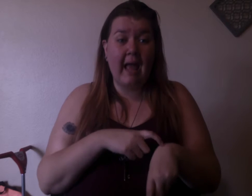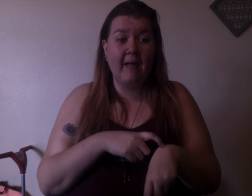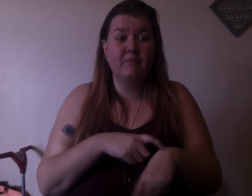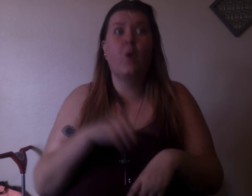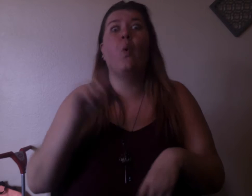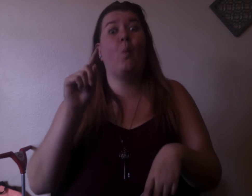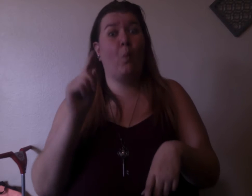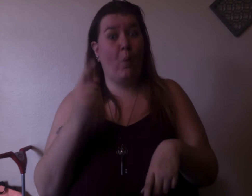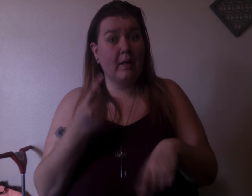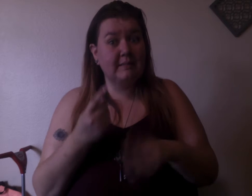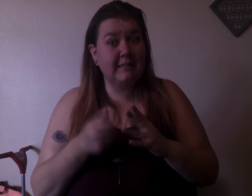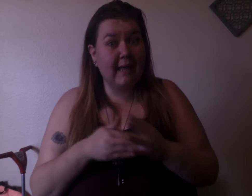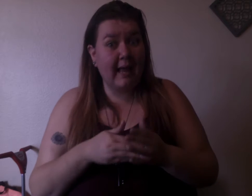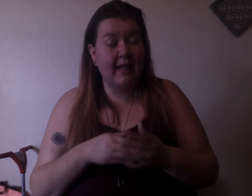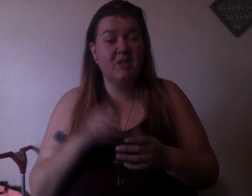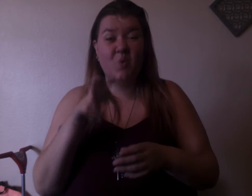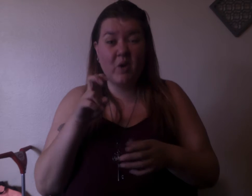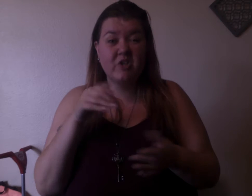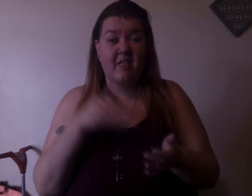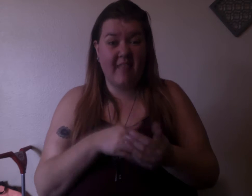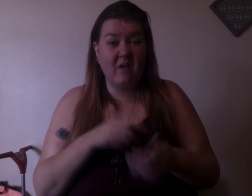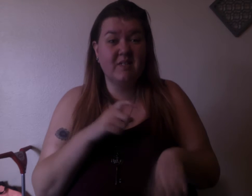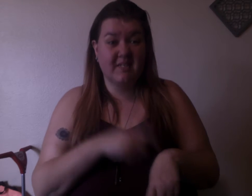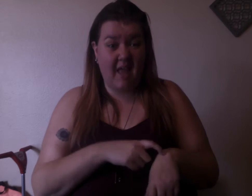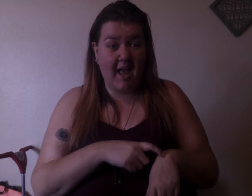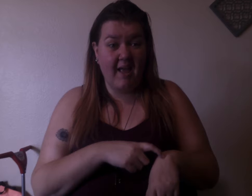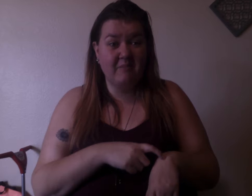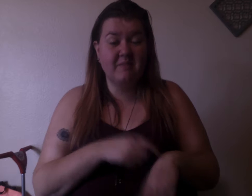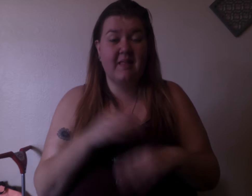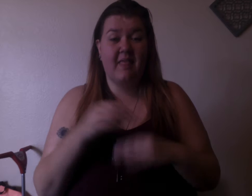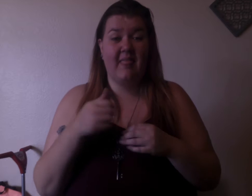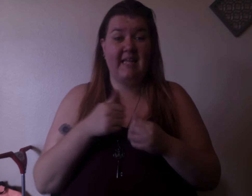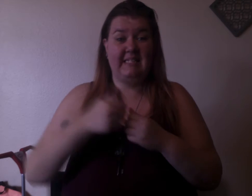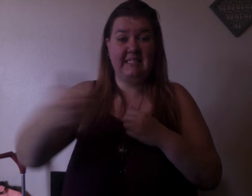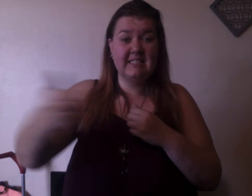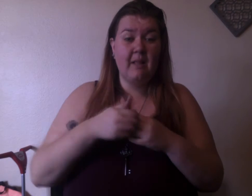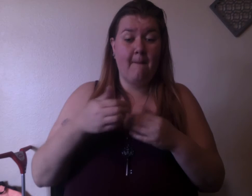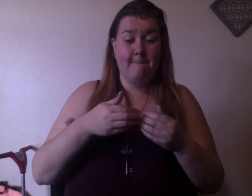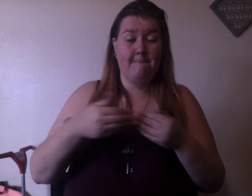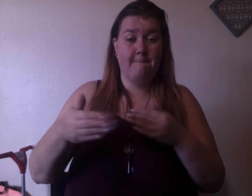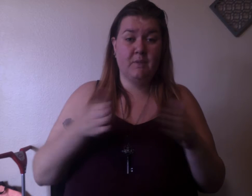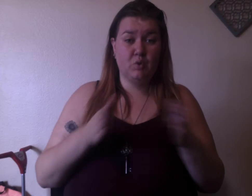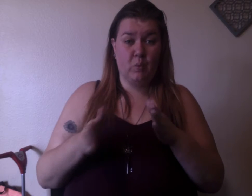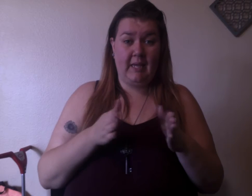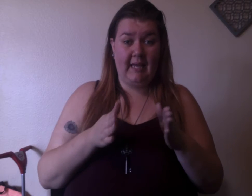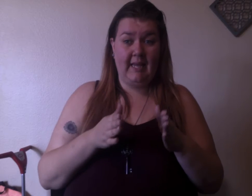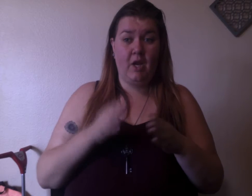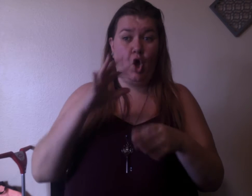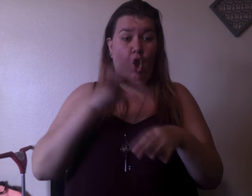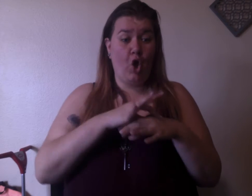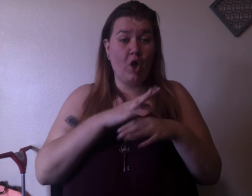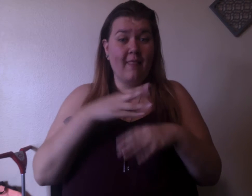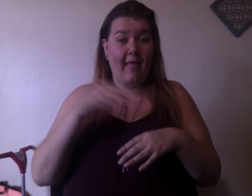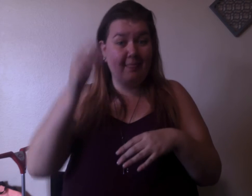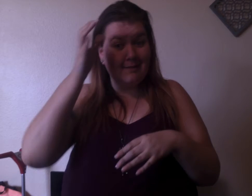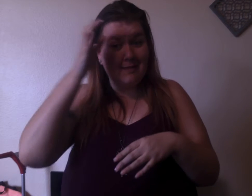It's 200,000 times the distance between the Earth and the sun. And to give you a